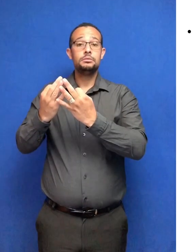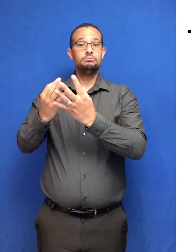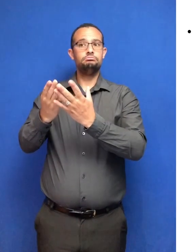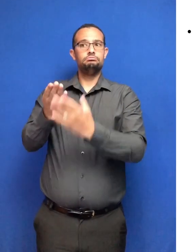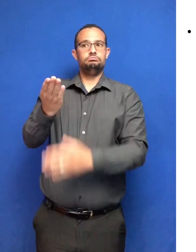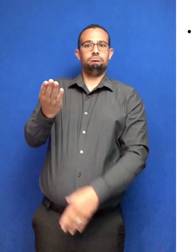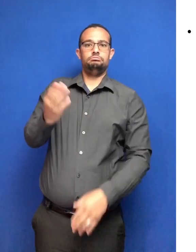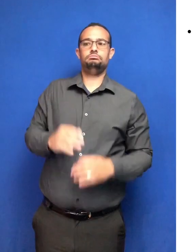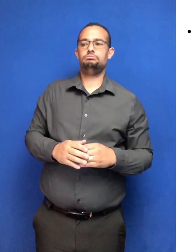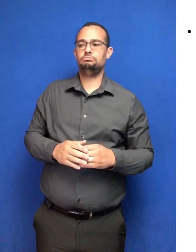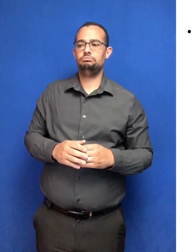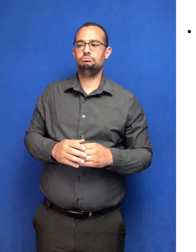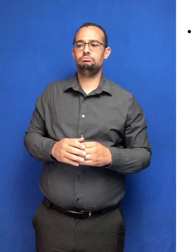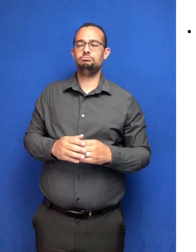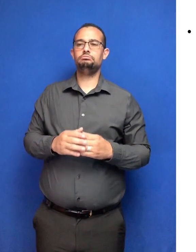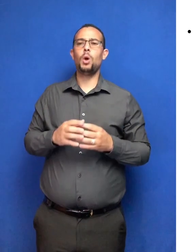structure.